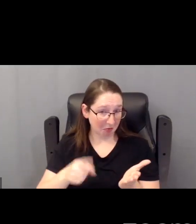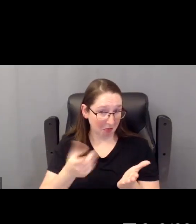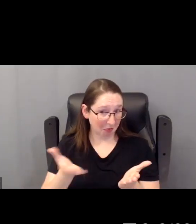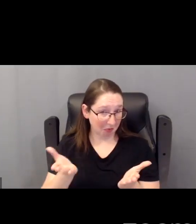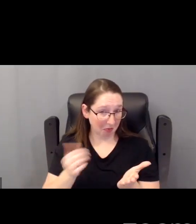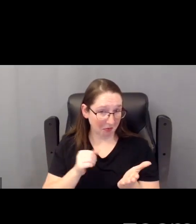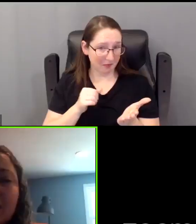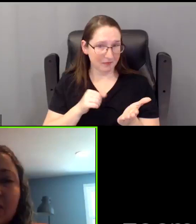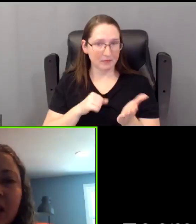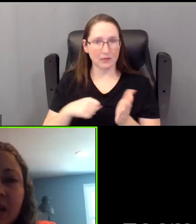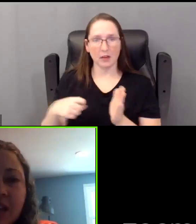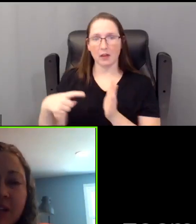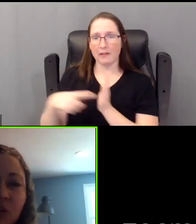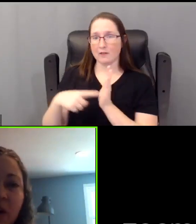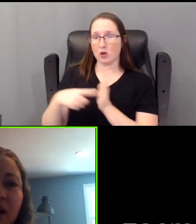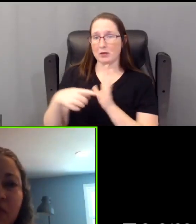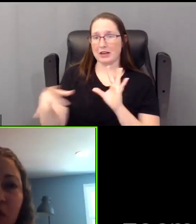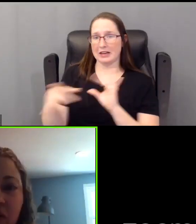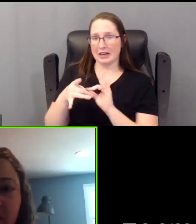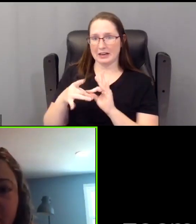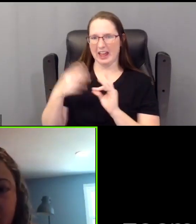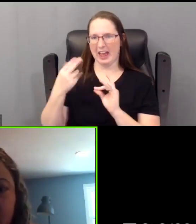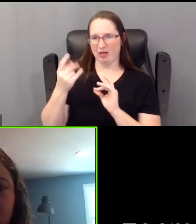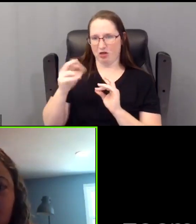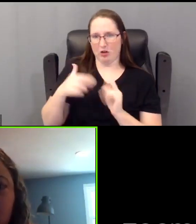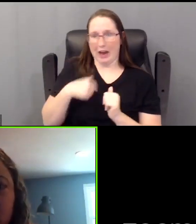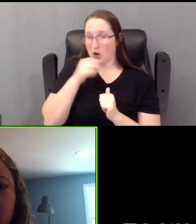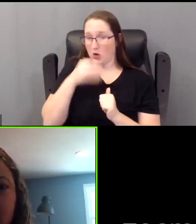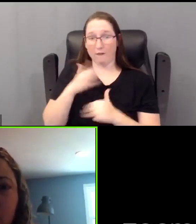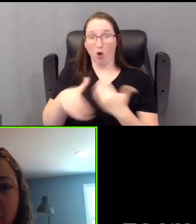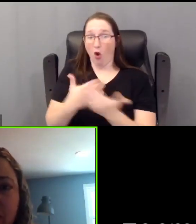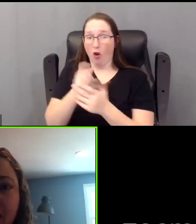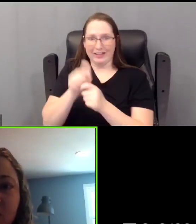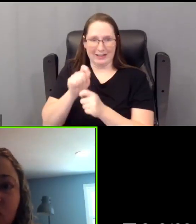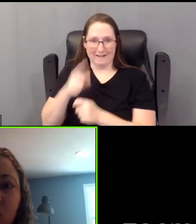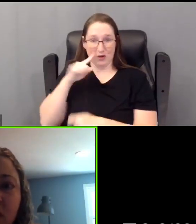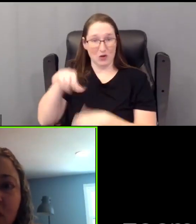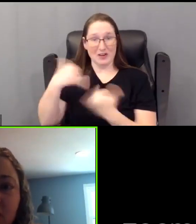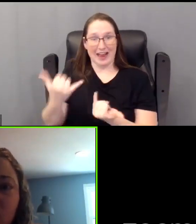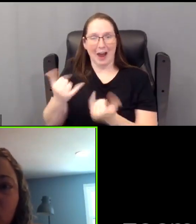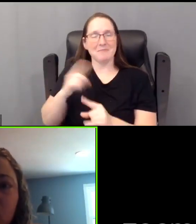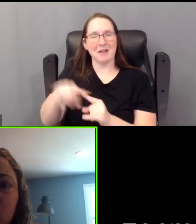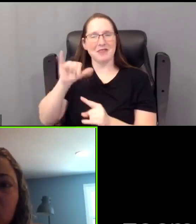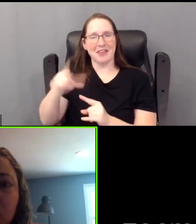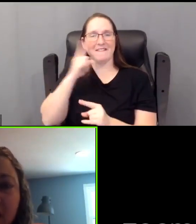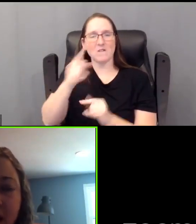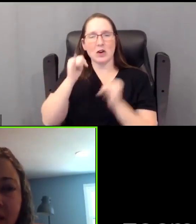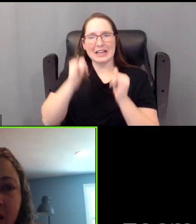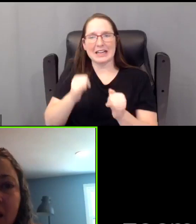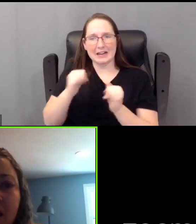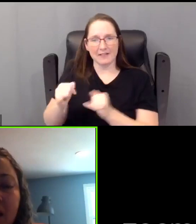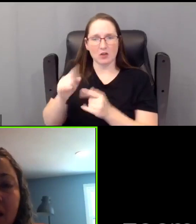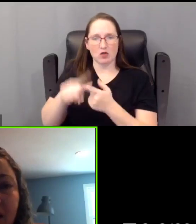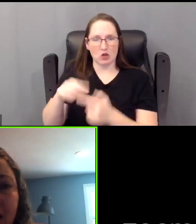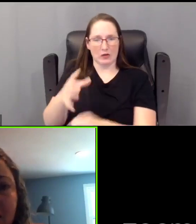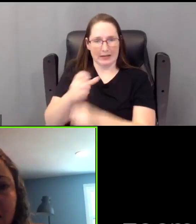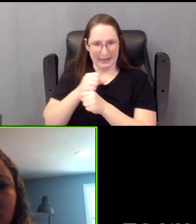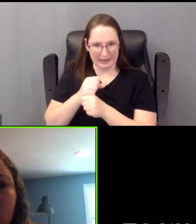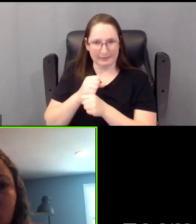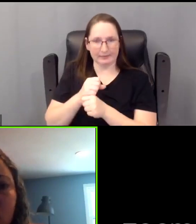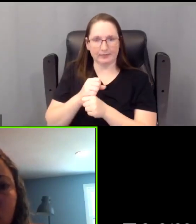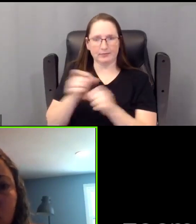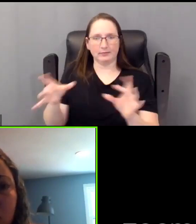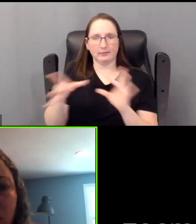So the affordable connectivity, I don't have all the details for you now, but that's for individuals to get